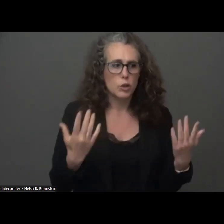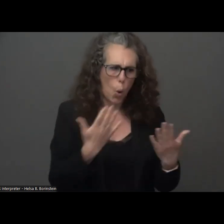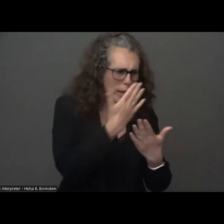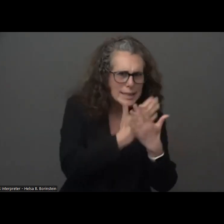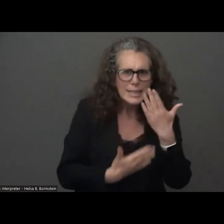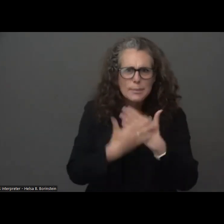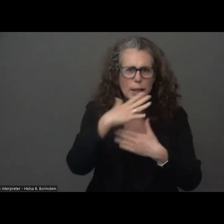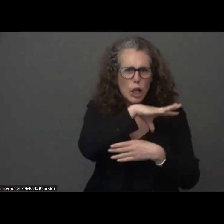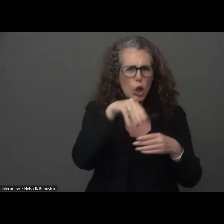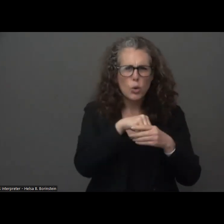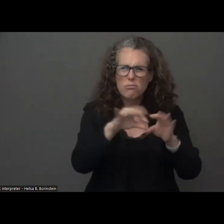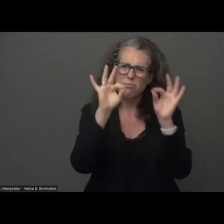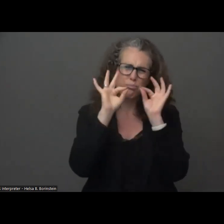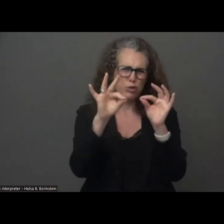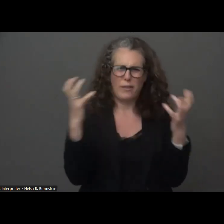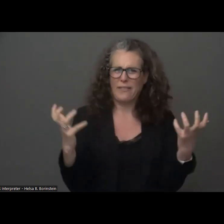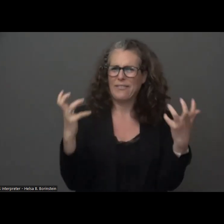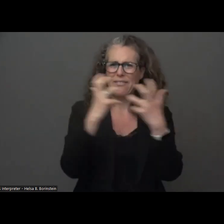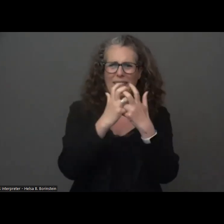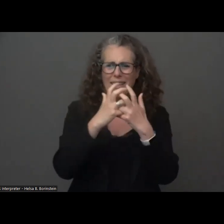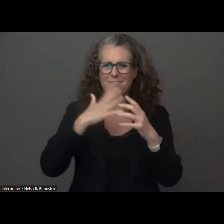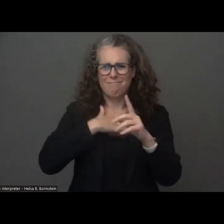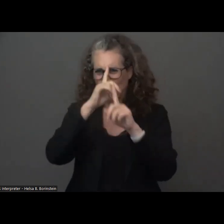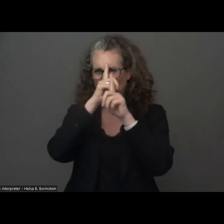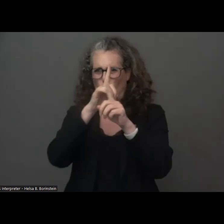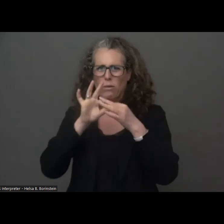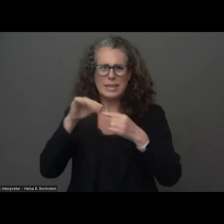sits squarely in our sustainability agenda,